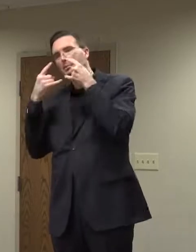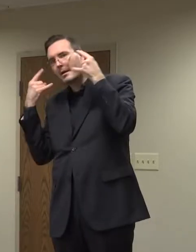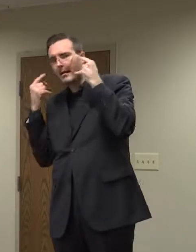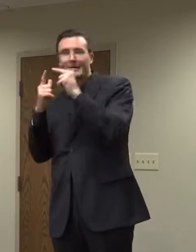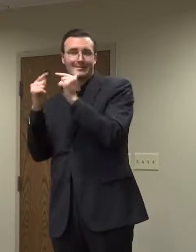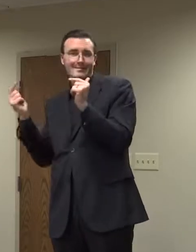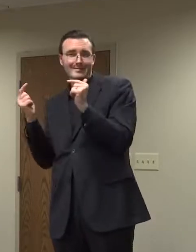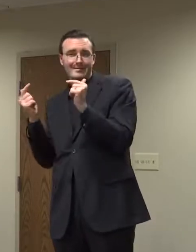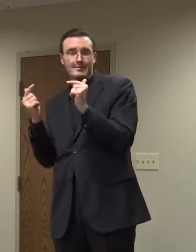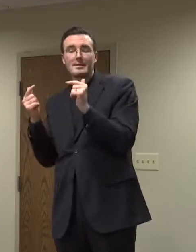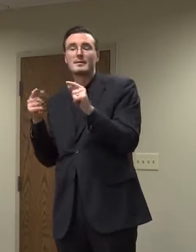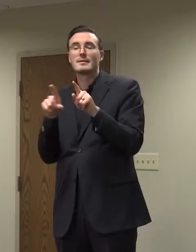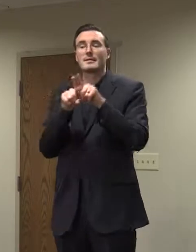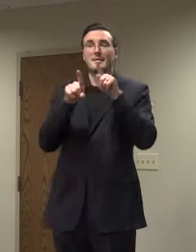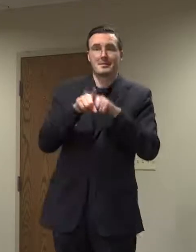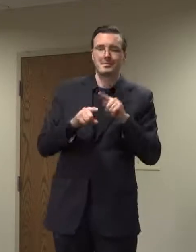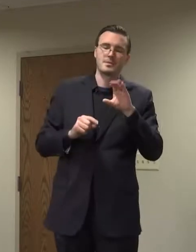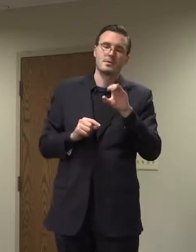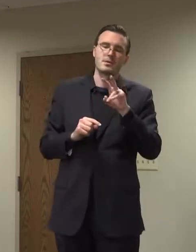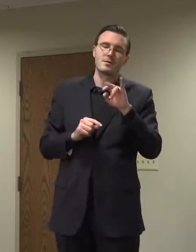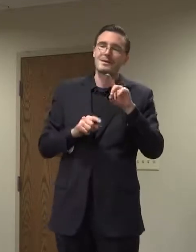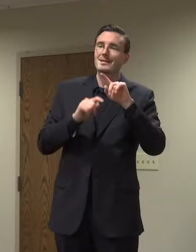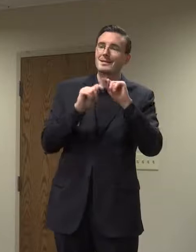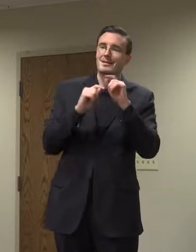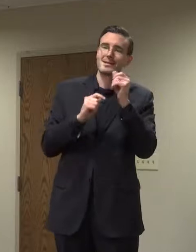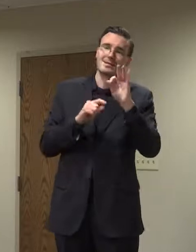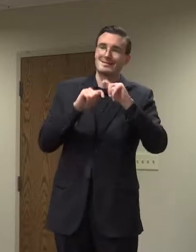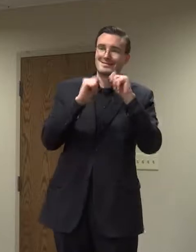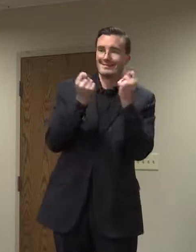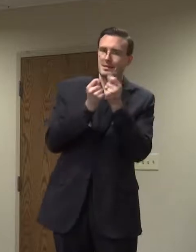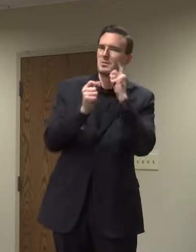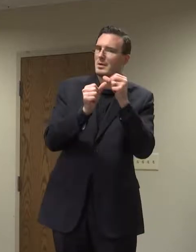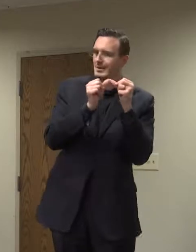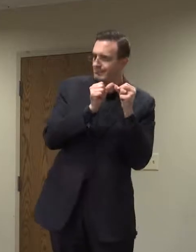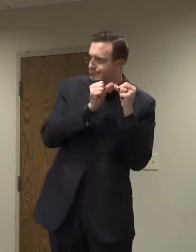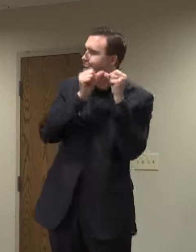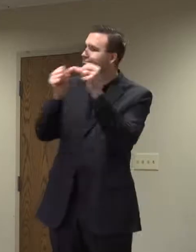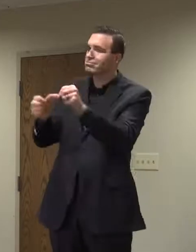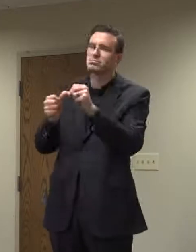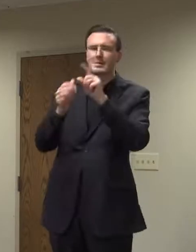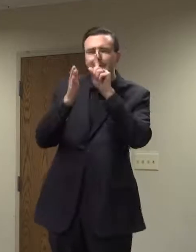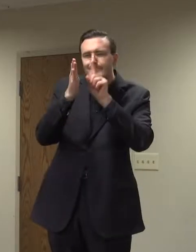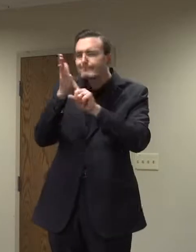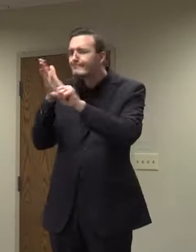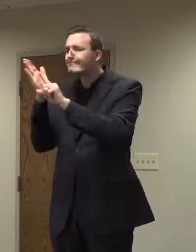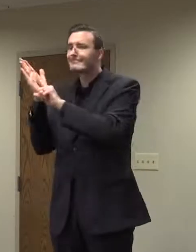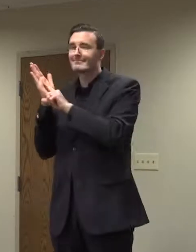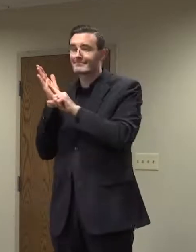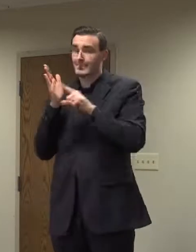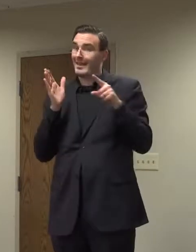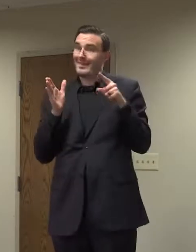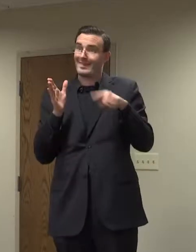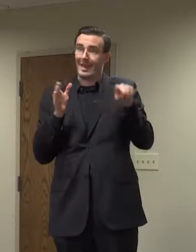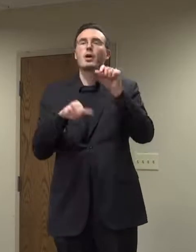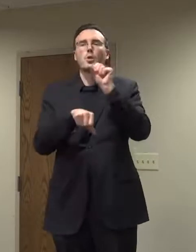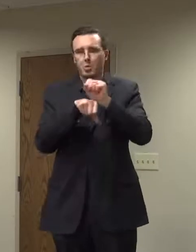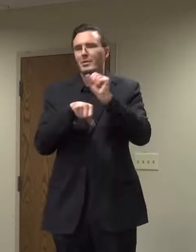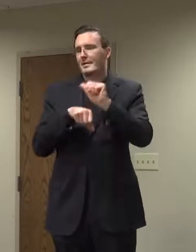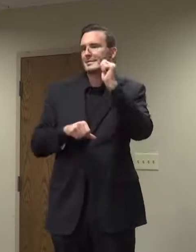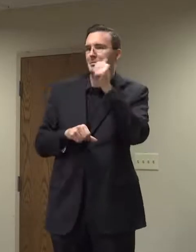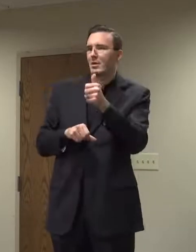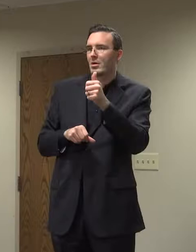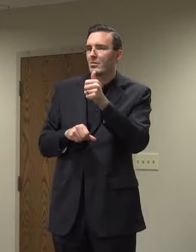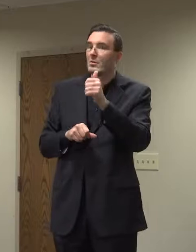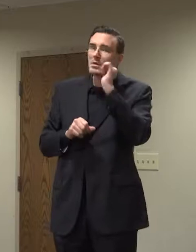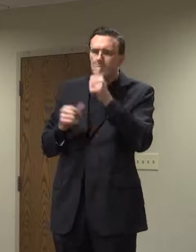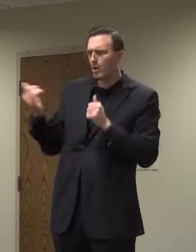case investigation, contact tracing, and daily data reporting. So they will be working tomorrow. So pick up that